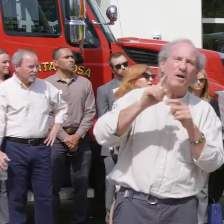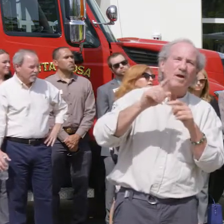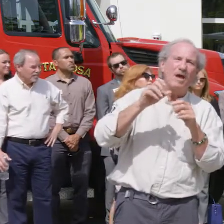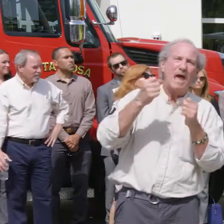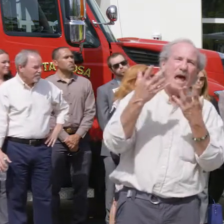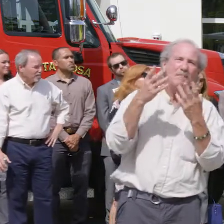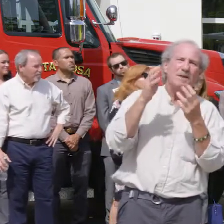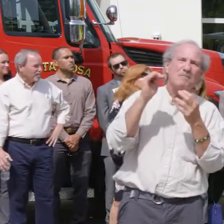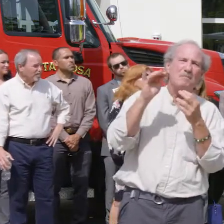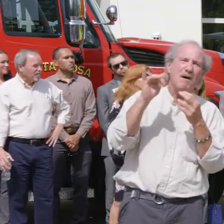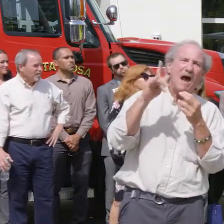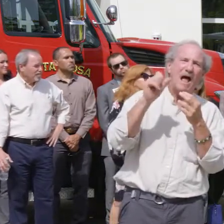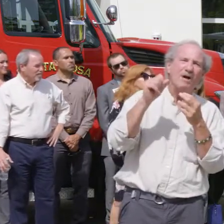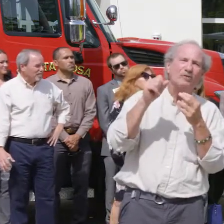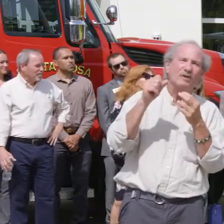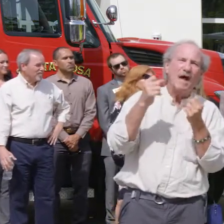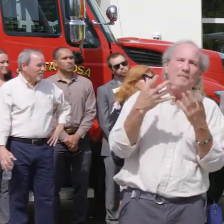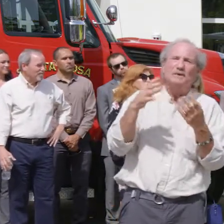miles of